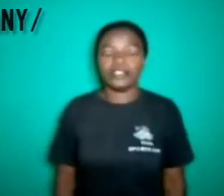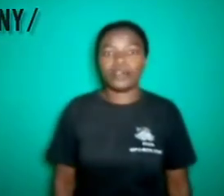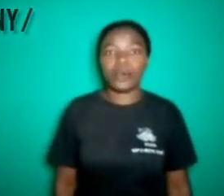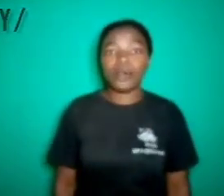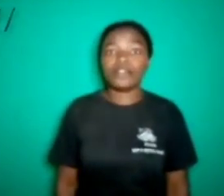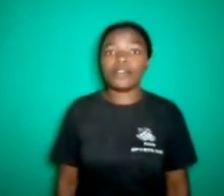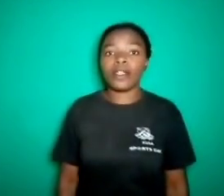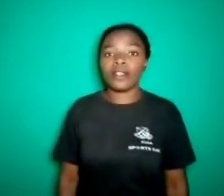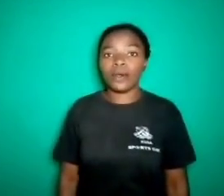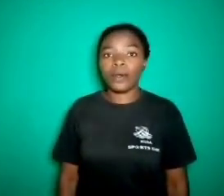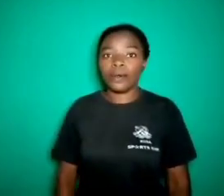so follow,